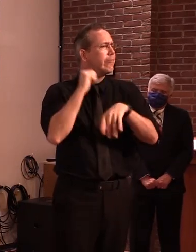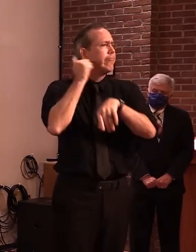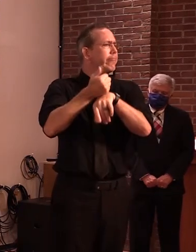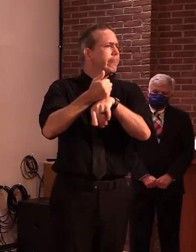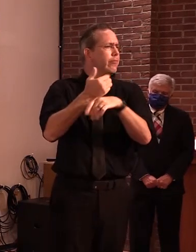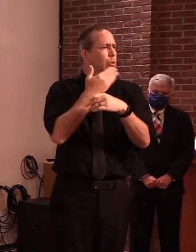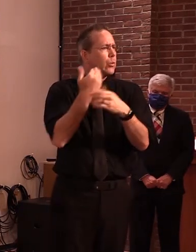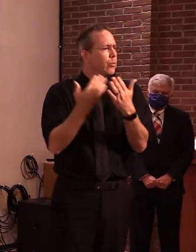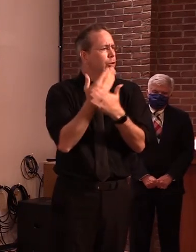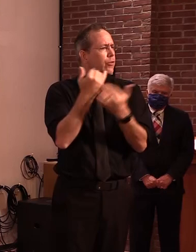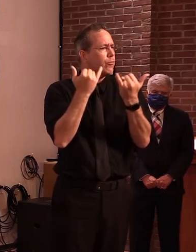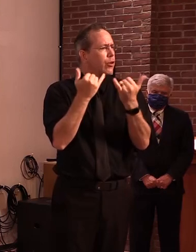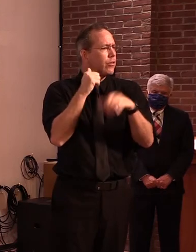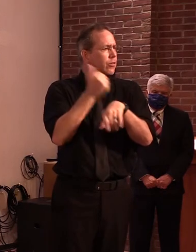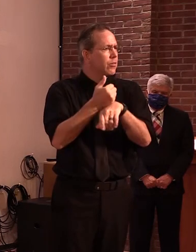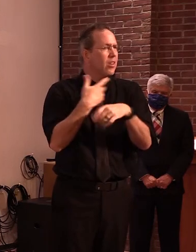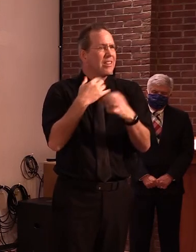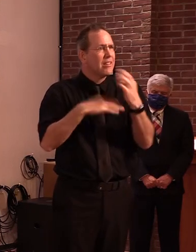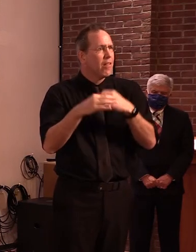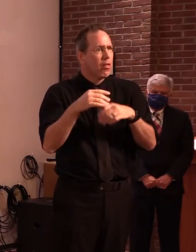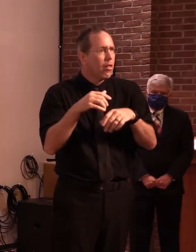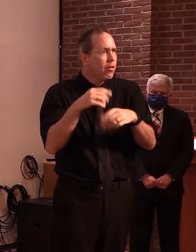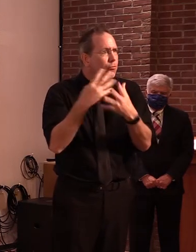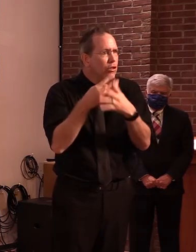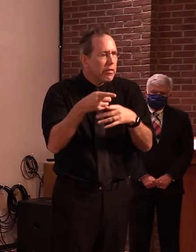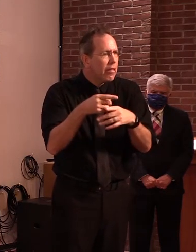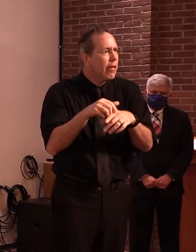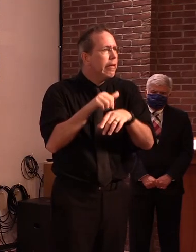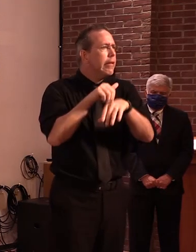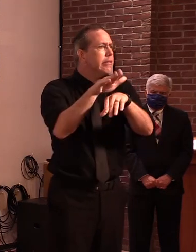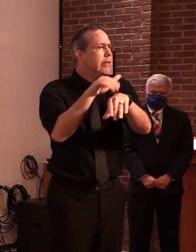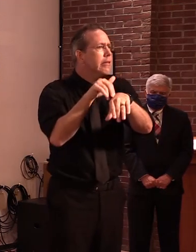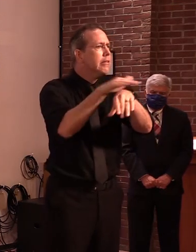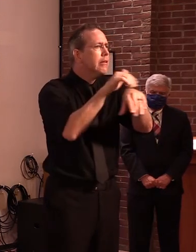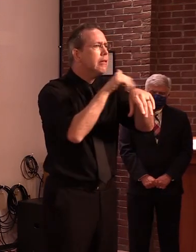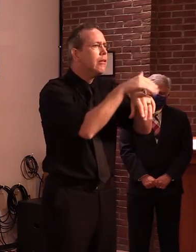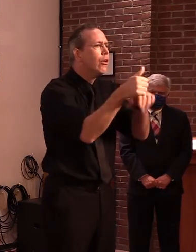state. Got it. Now, last question is just for Dr. Levine